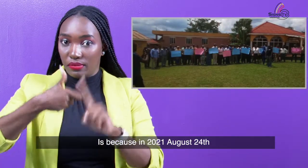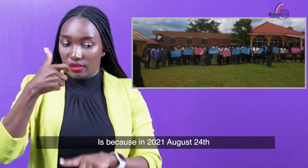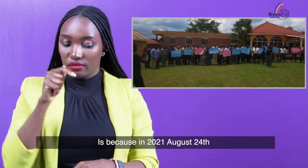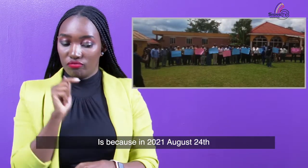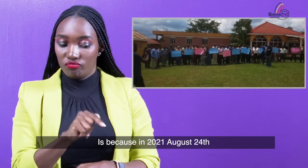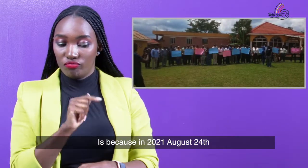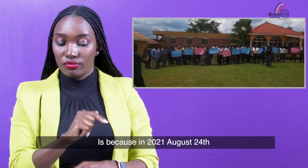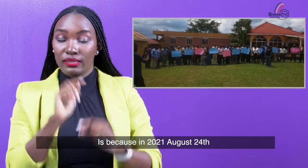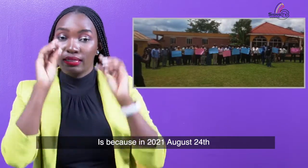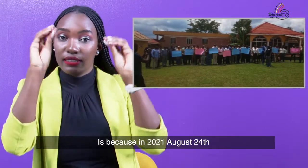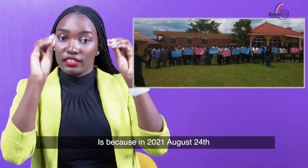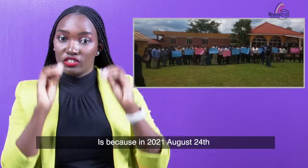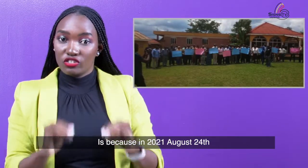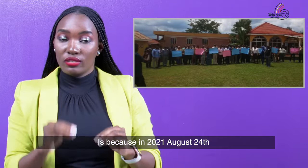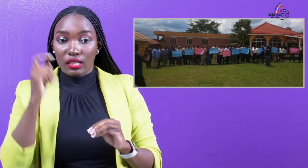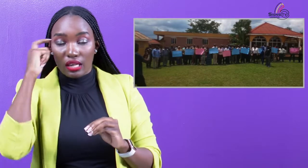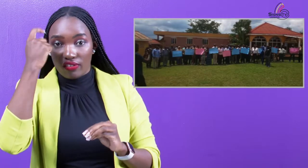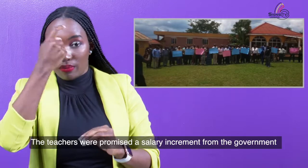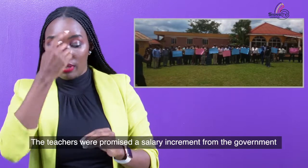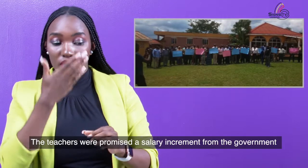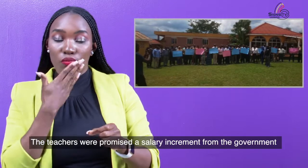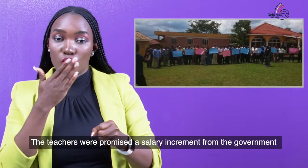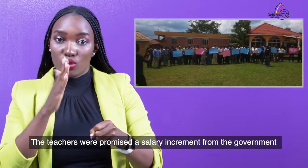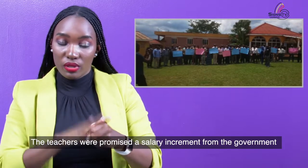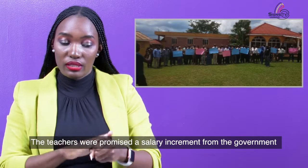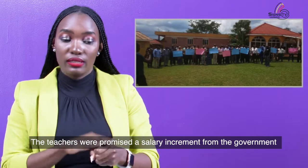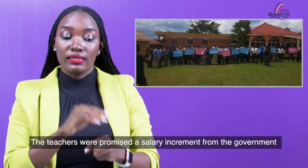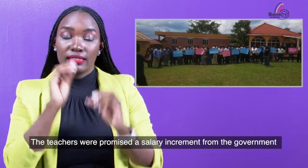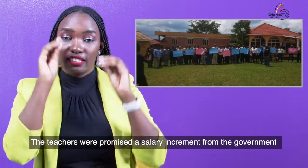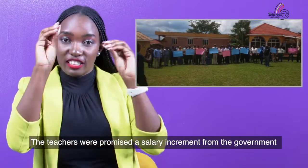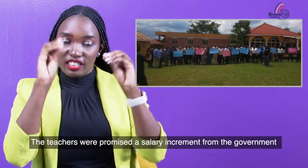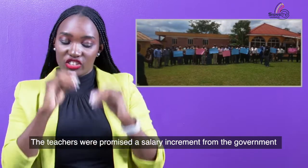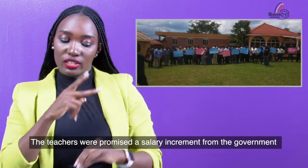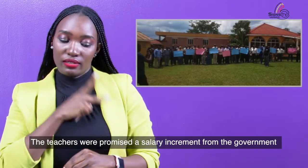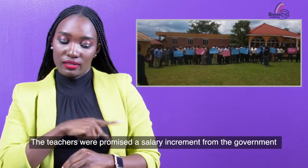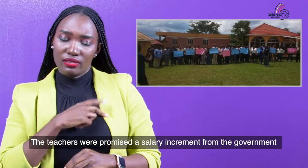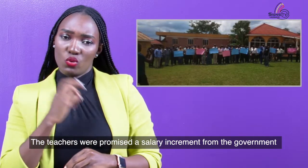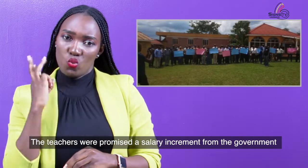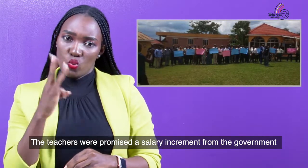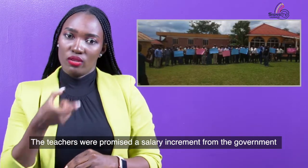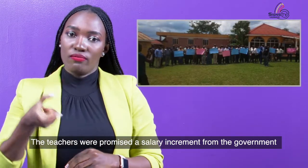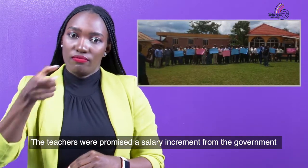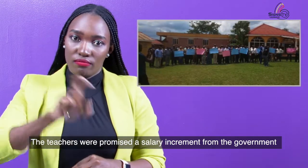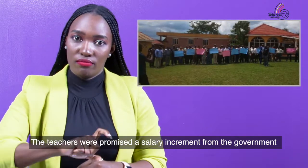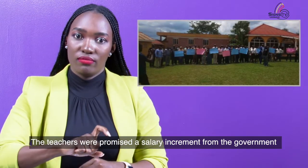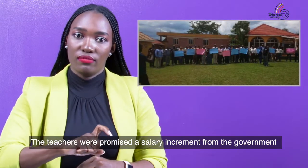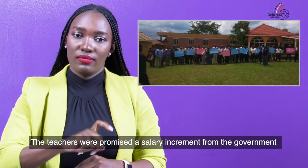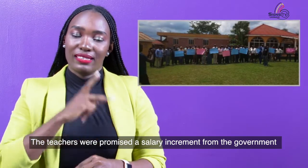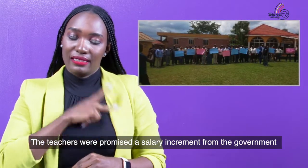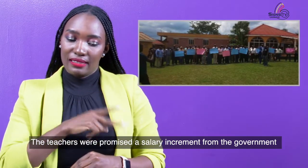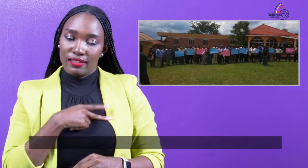24th, the teachers were promised a salary increment from the government.